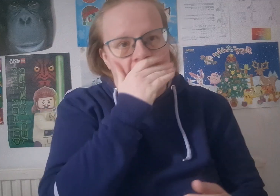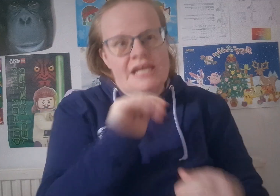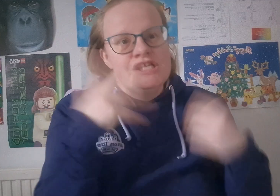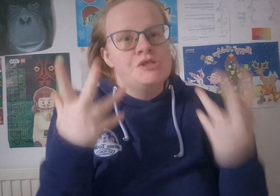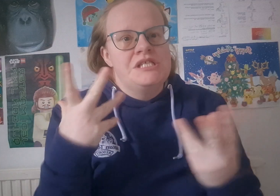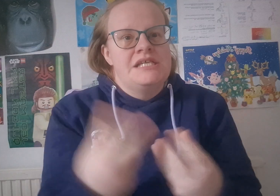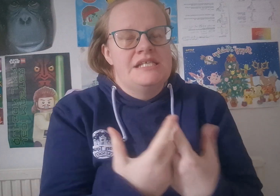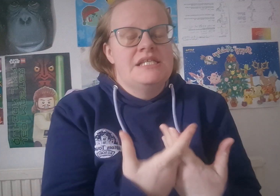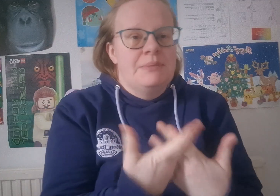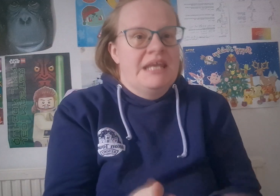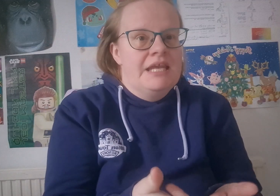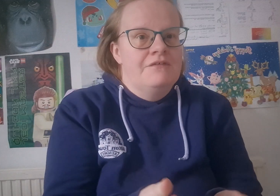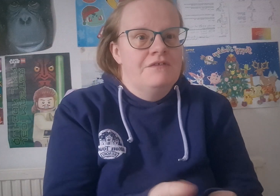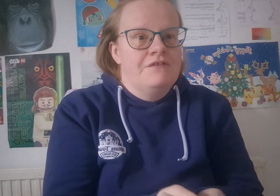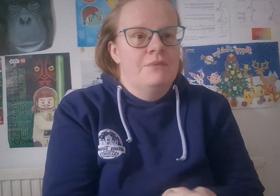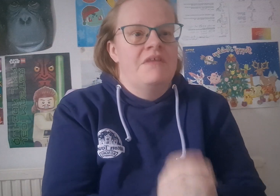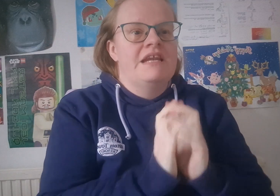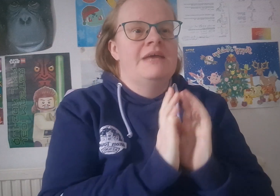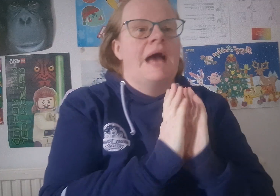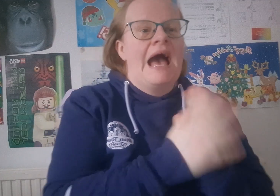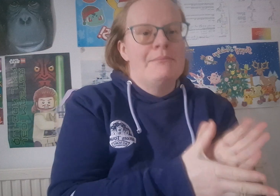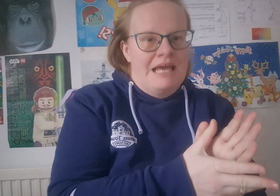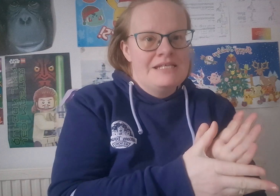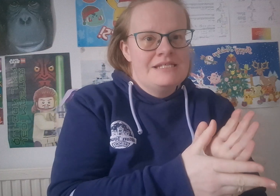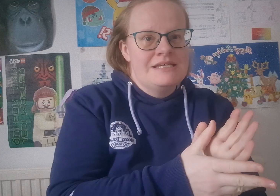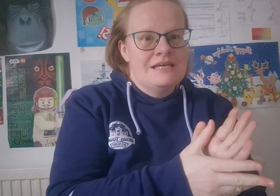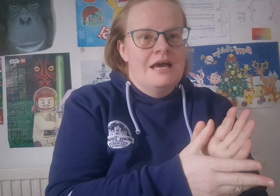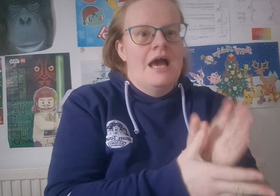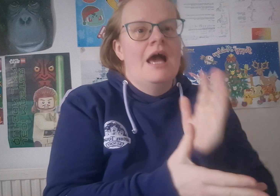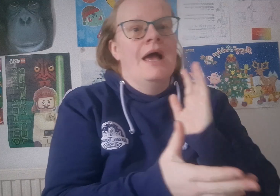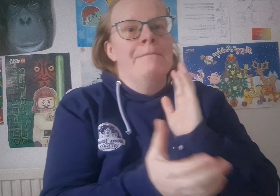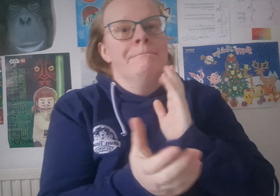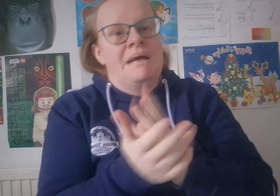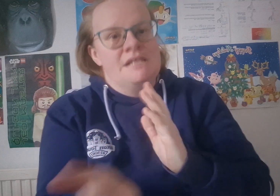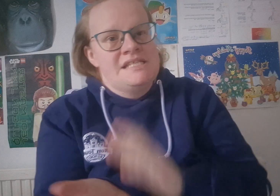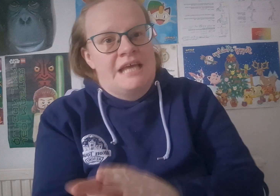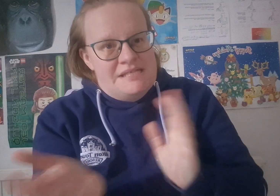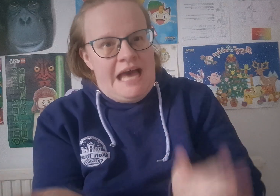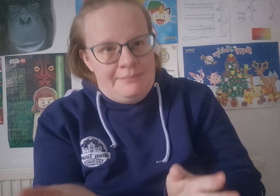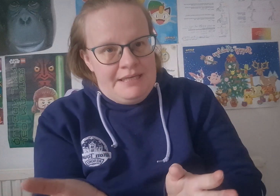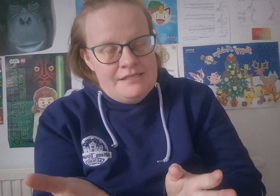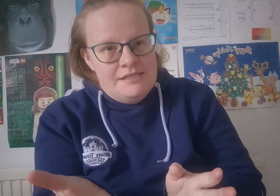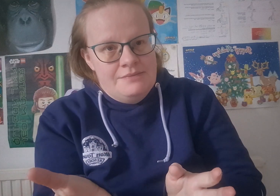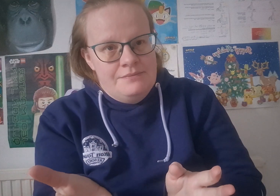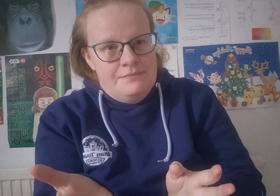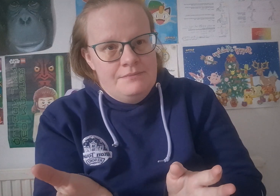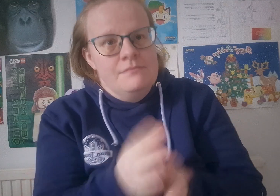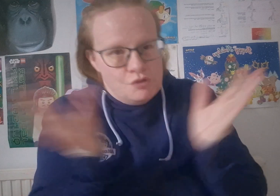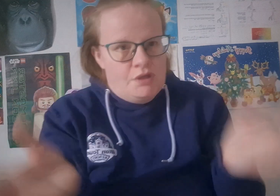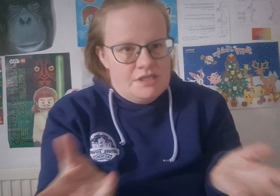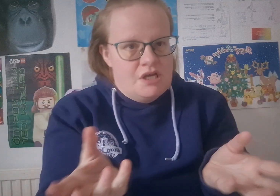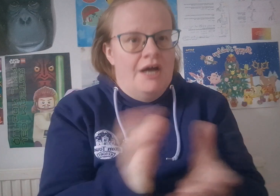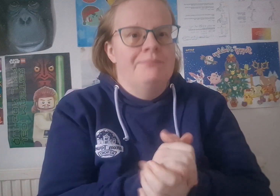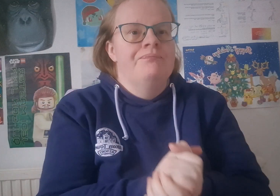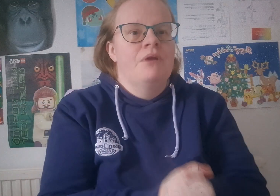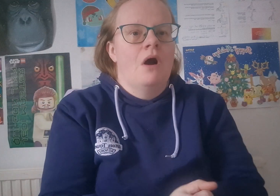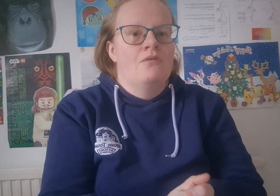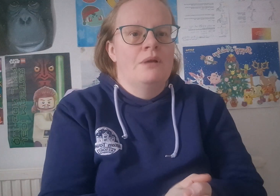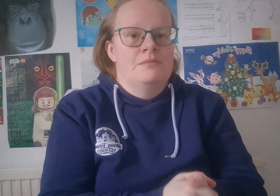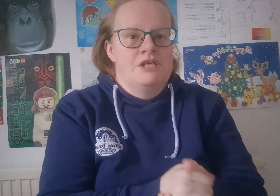it does state at the beginning of the film that the name Hamnet meant the same as Hamlet during the time of William